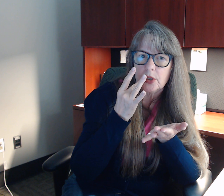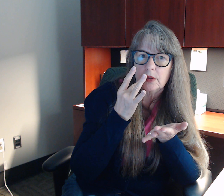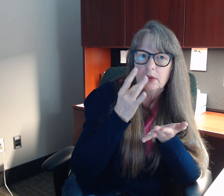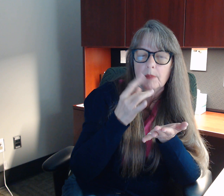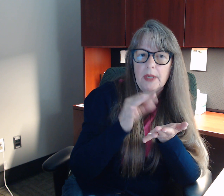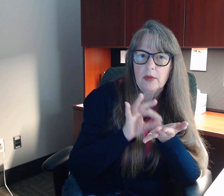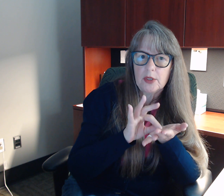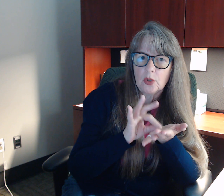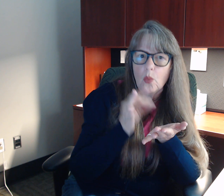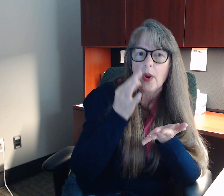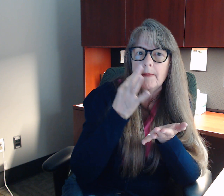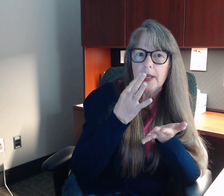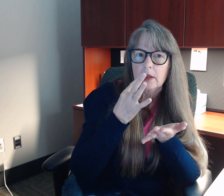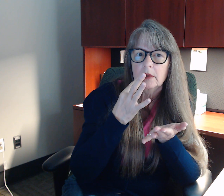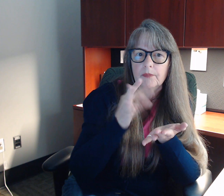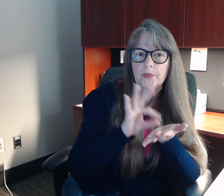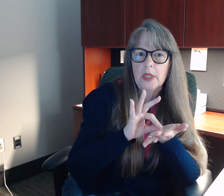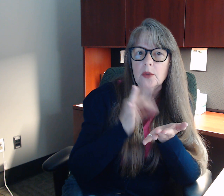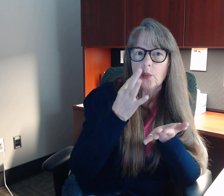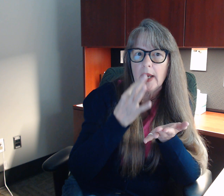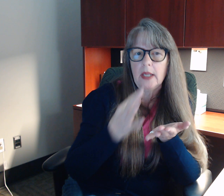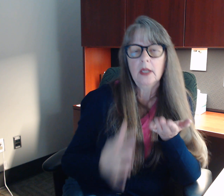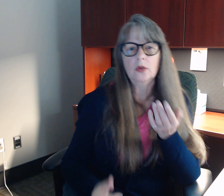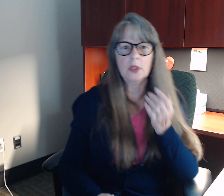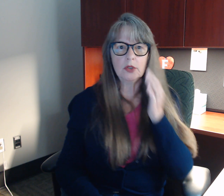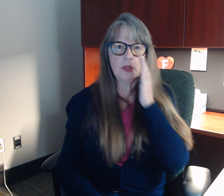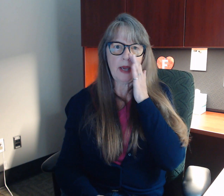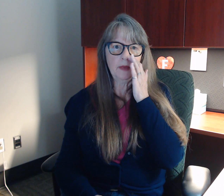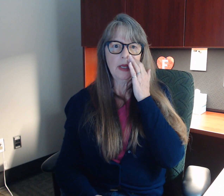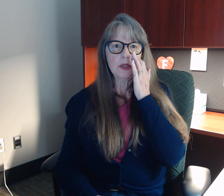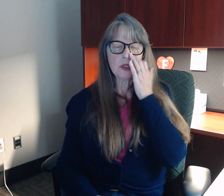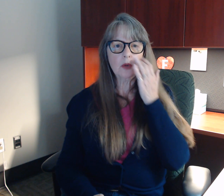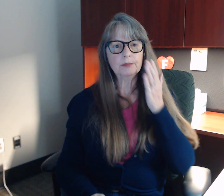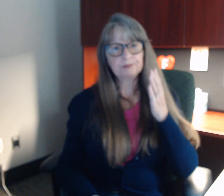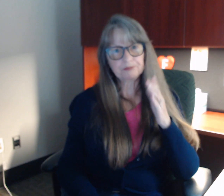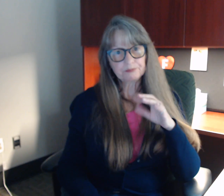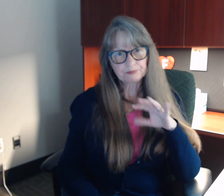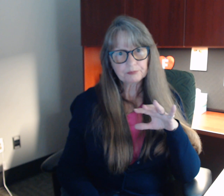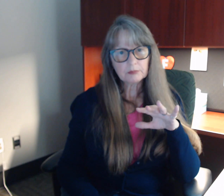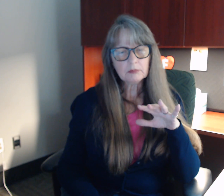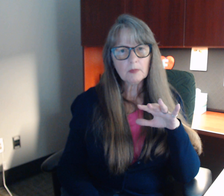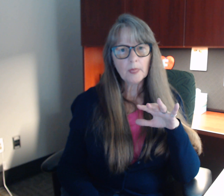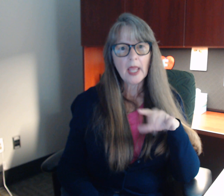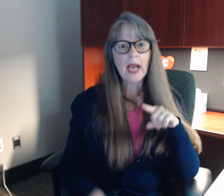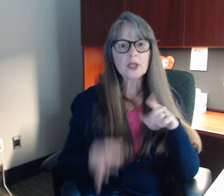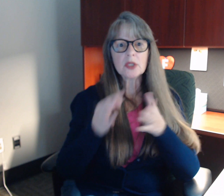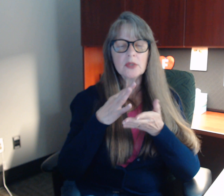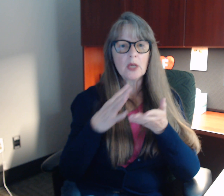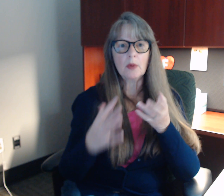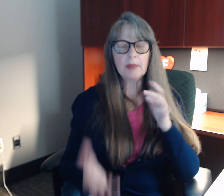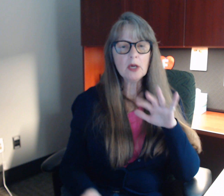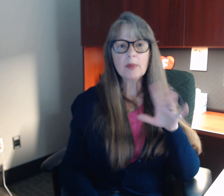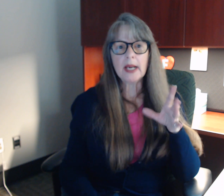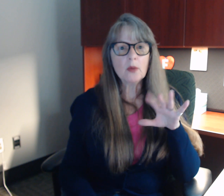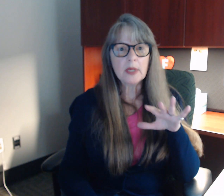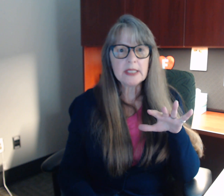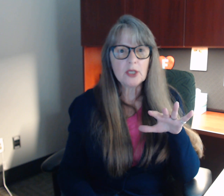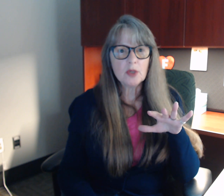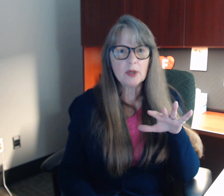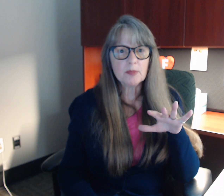the pill. They took one pill. Either way, you could do that. So I was just going to take one pill, but I didn't want to take too much